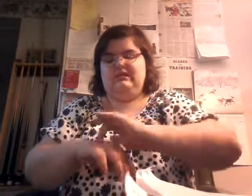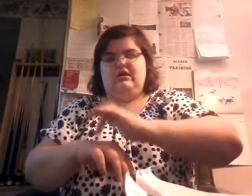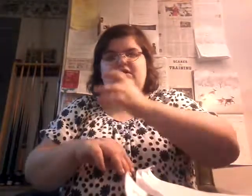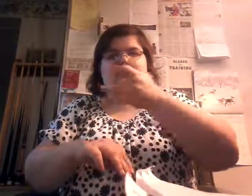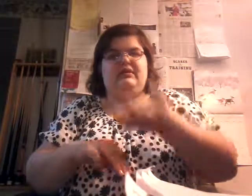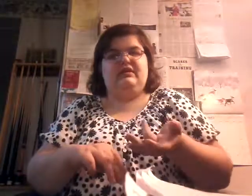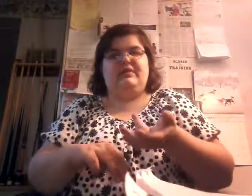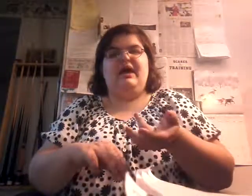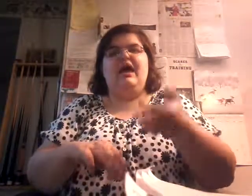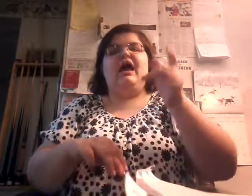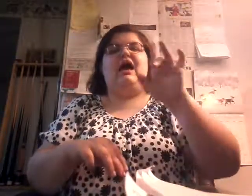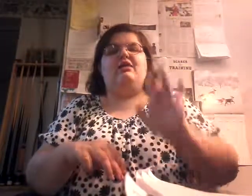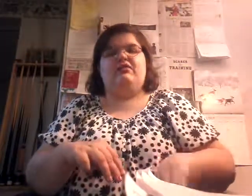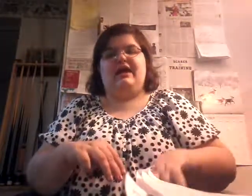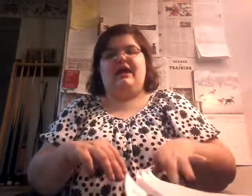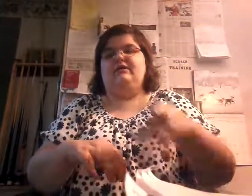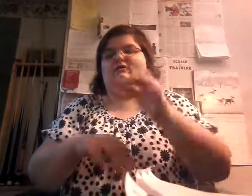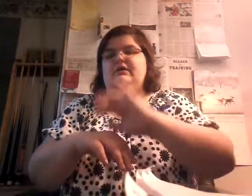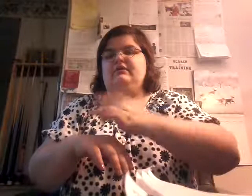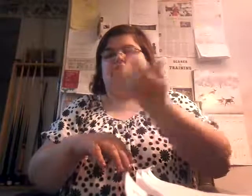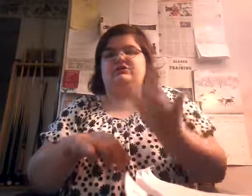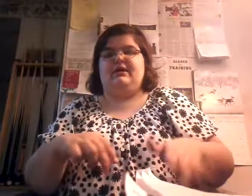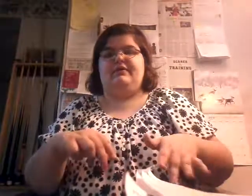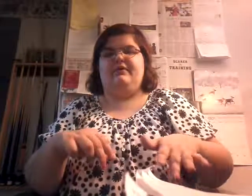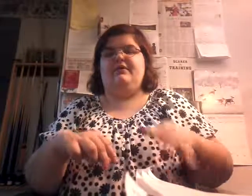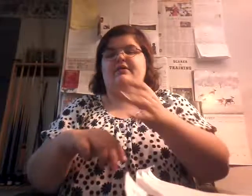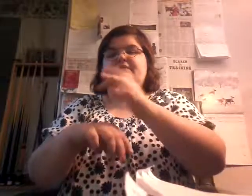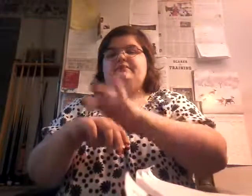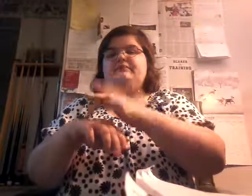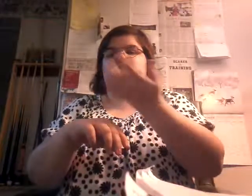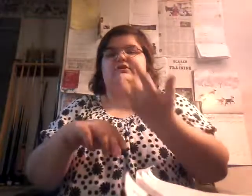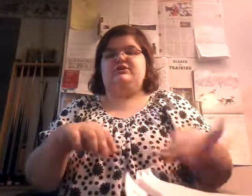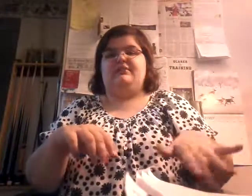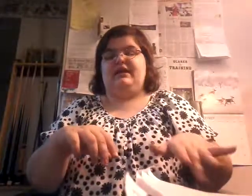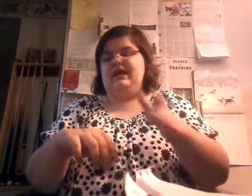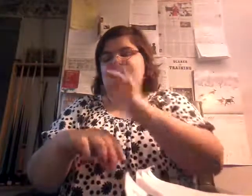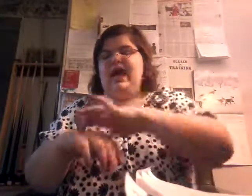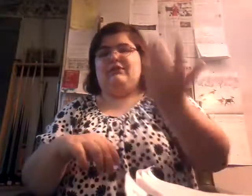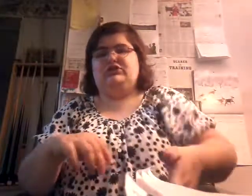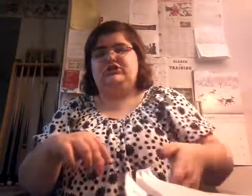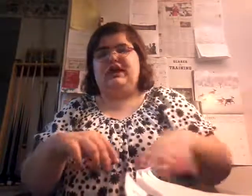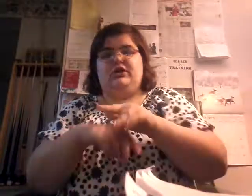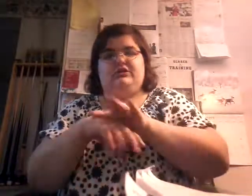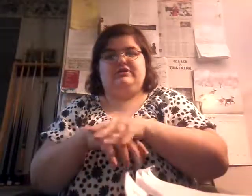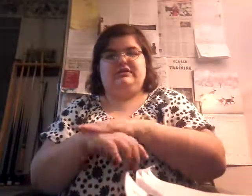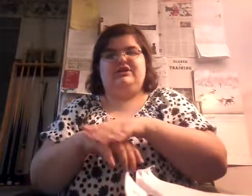and you pull it this way, and you go down. So it goes sharp. Sharp, like, ouch, that hurts. It's